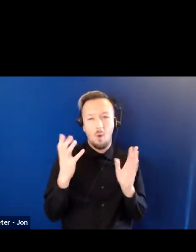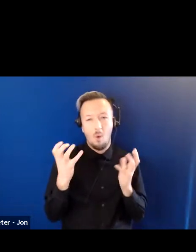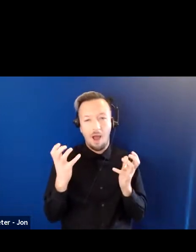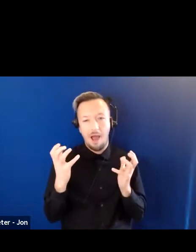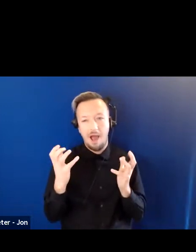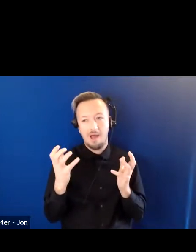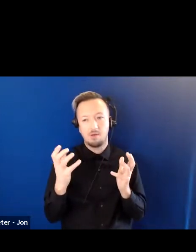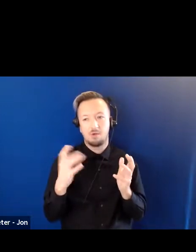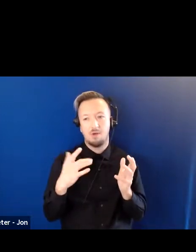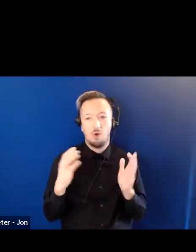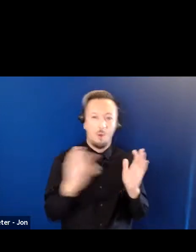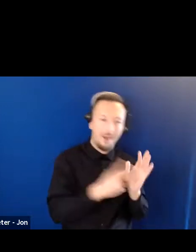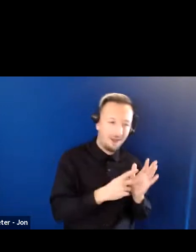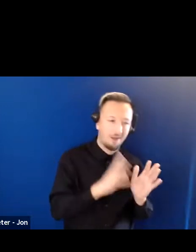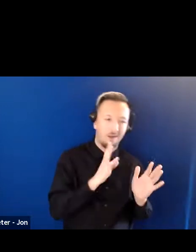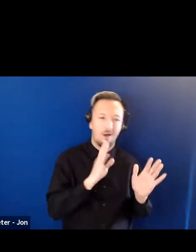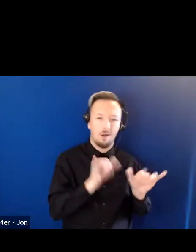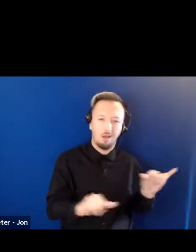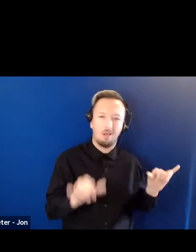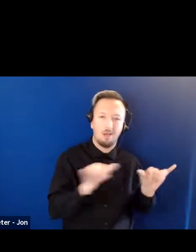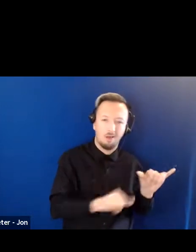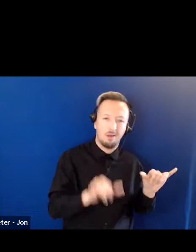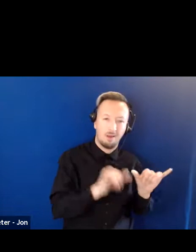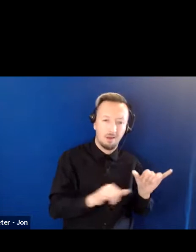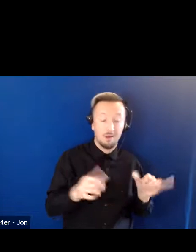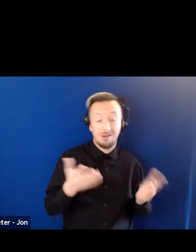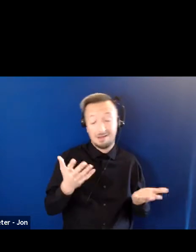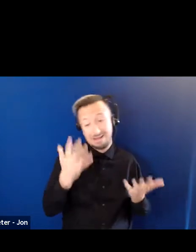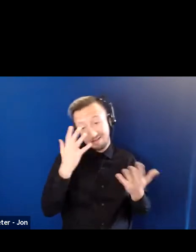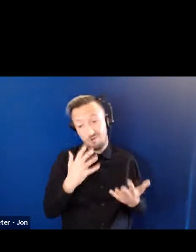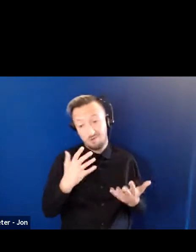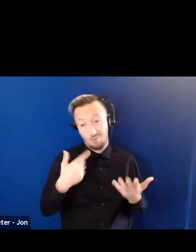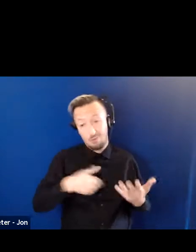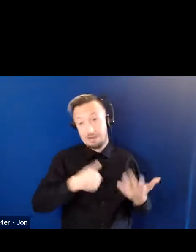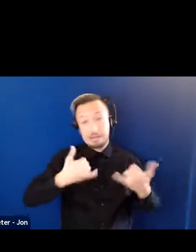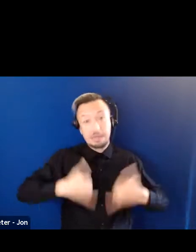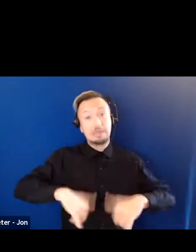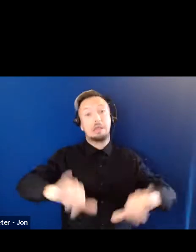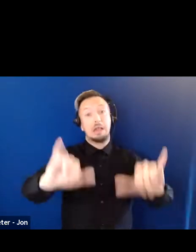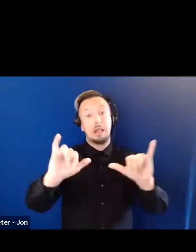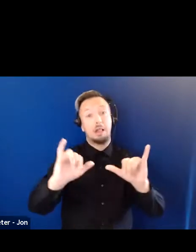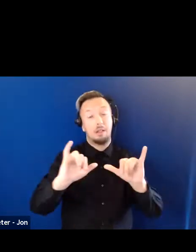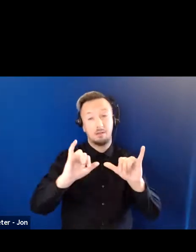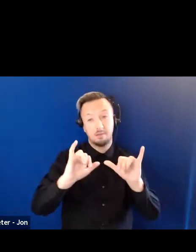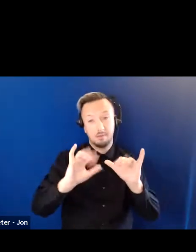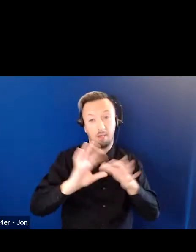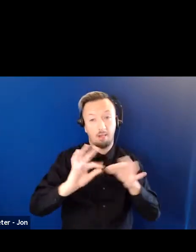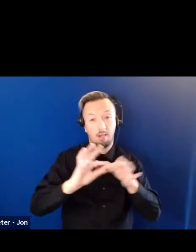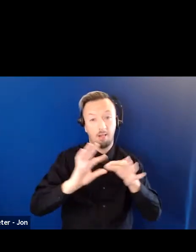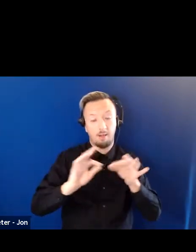these conversations. And it's unfortunate that we still are having these conversations. But until